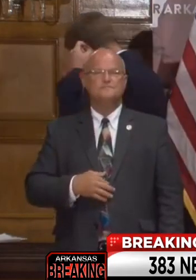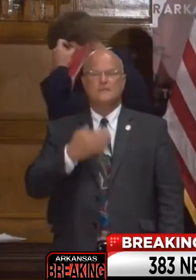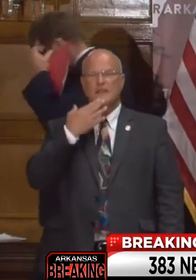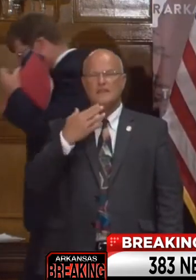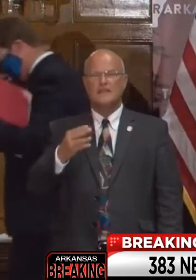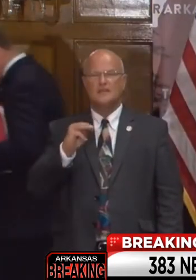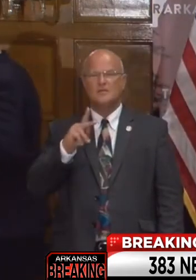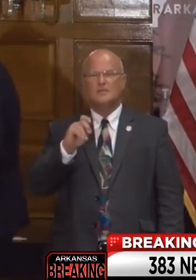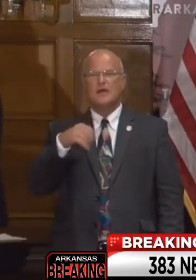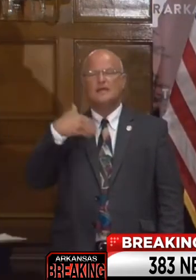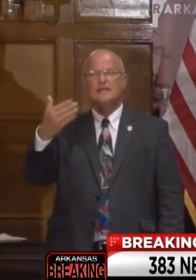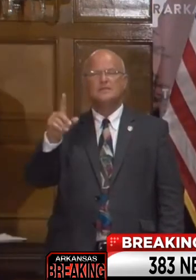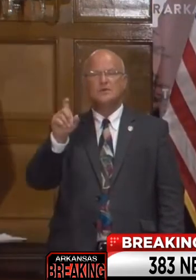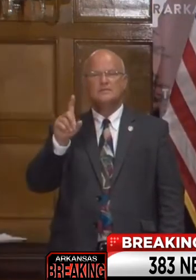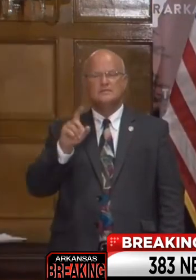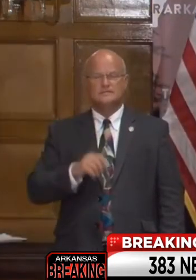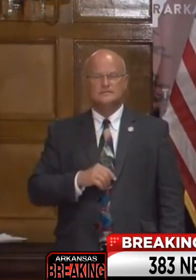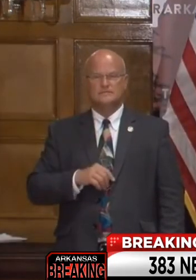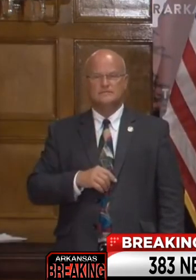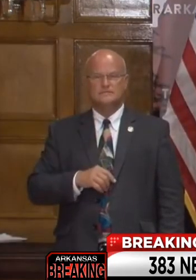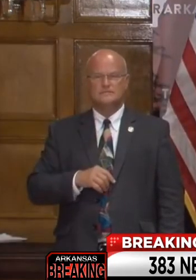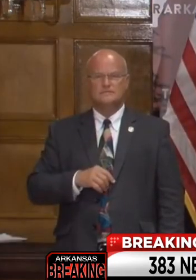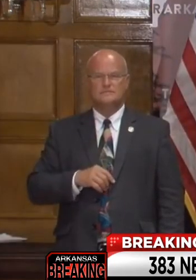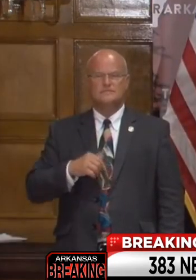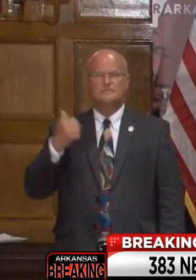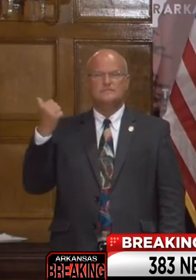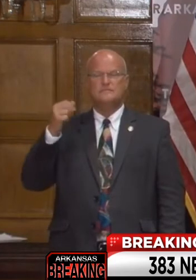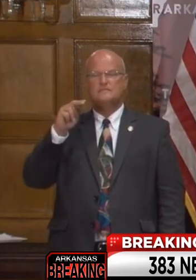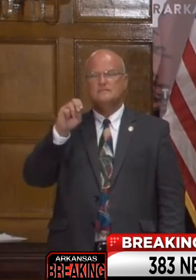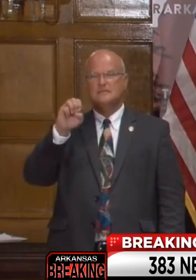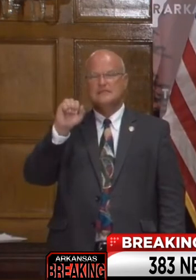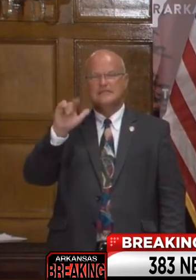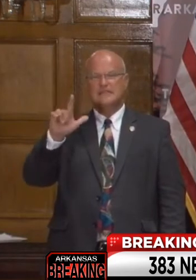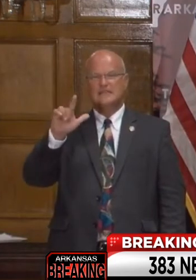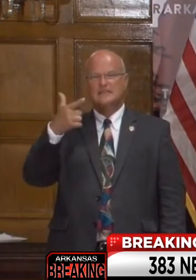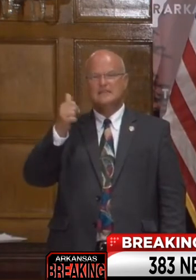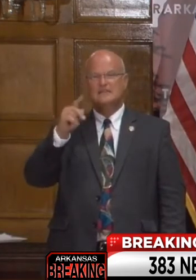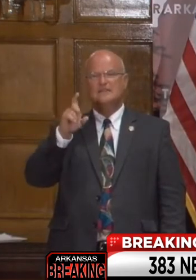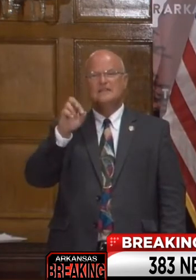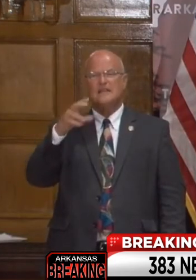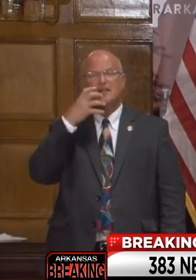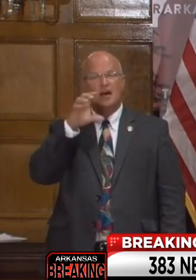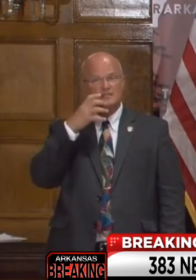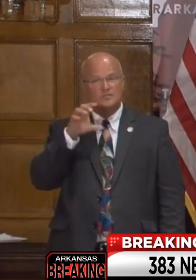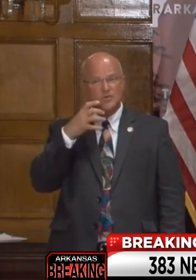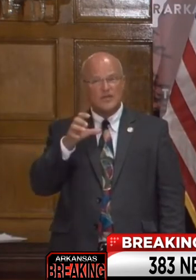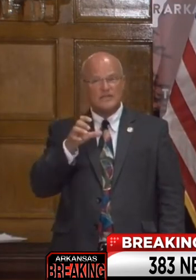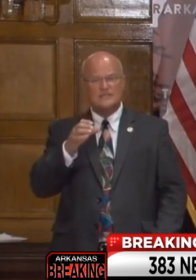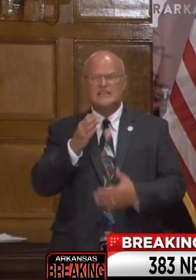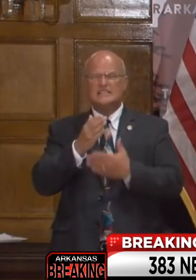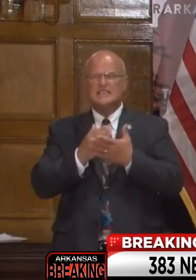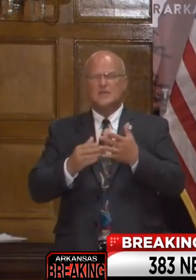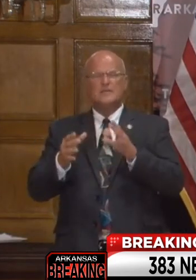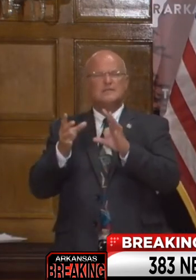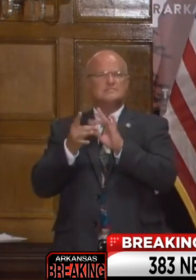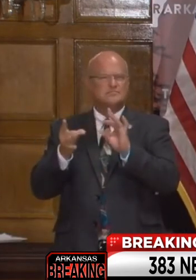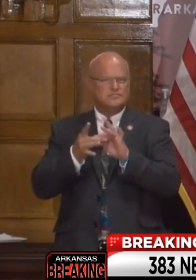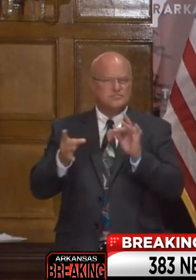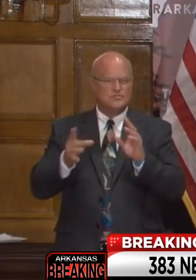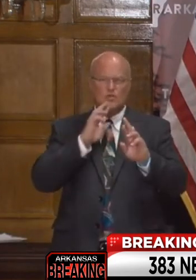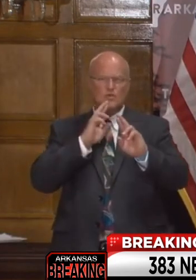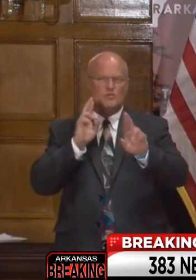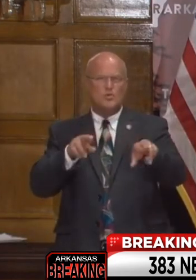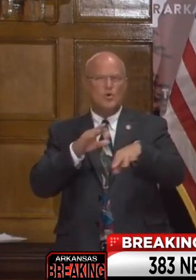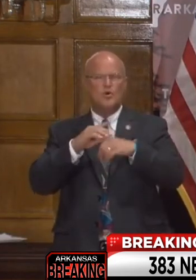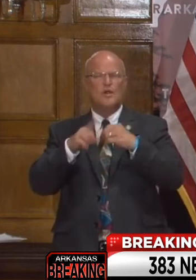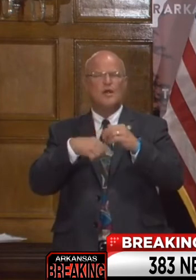Thank you, Mike. Next question. Governor, good afternoon. Neil Gledner in Hot Springs. There was a time in some of these briefings where you would